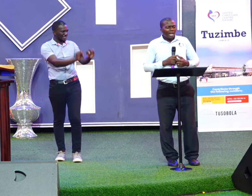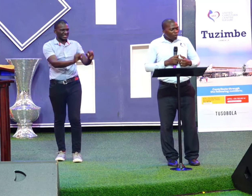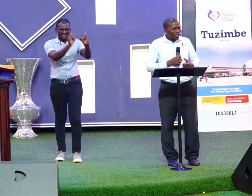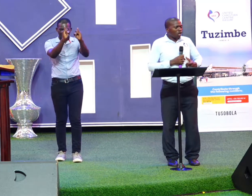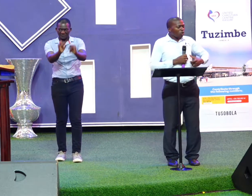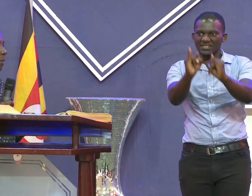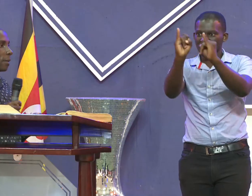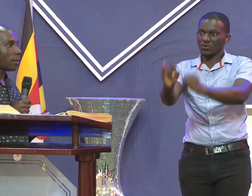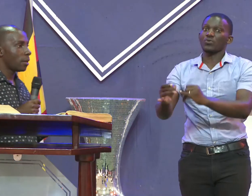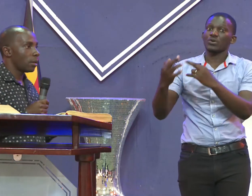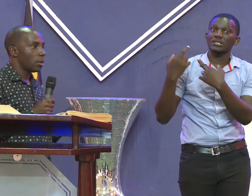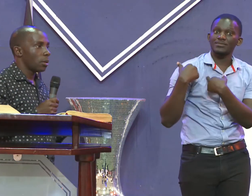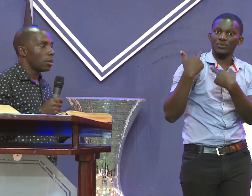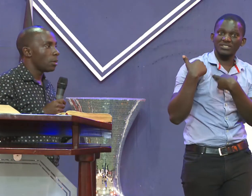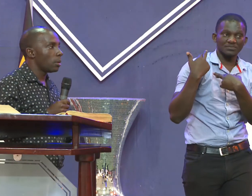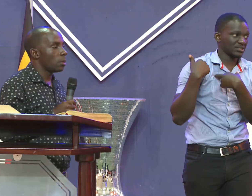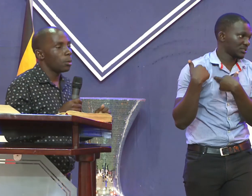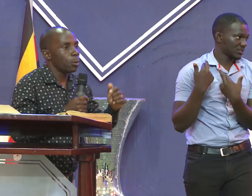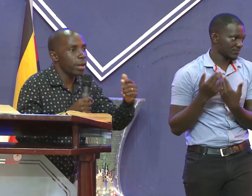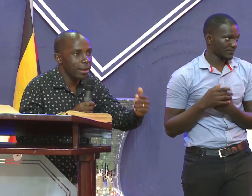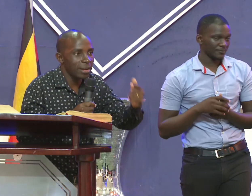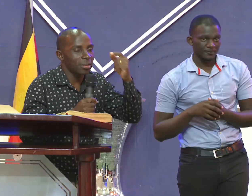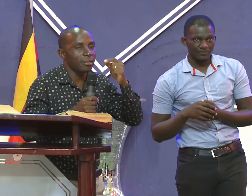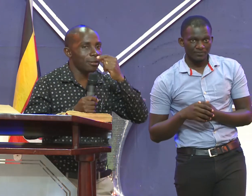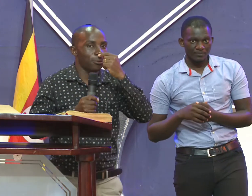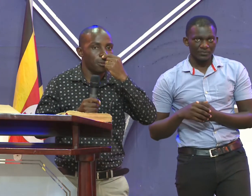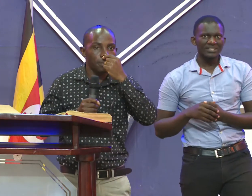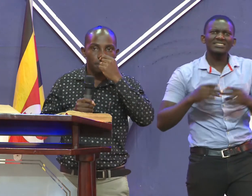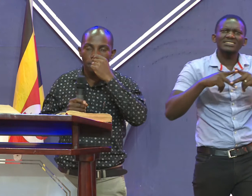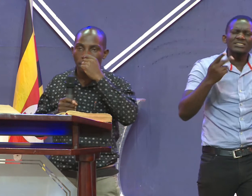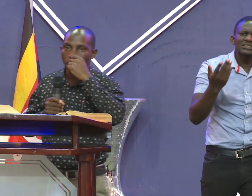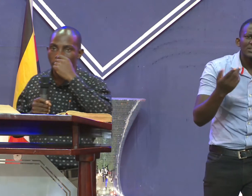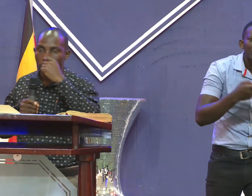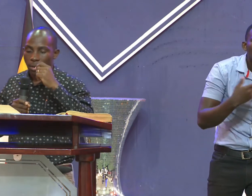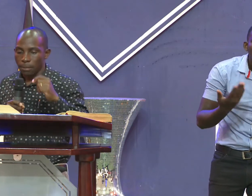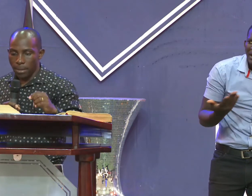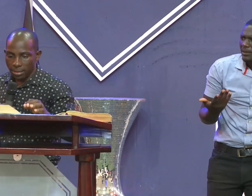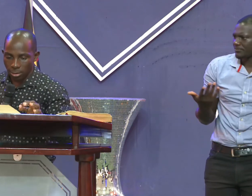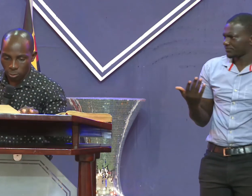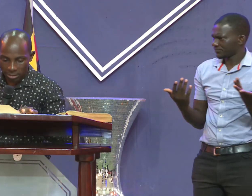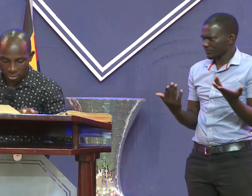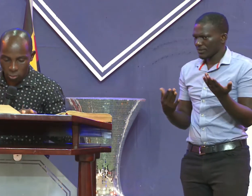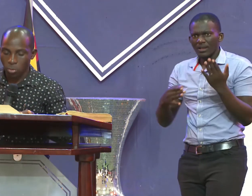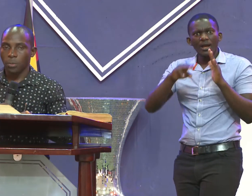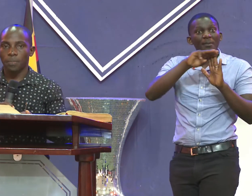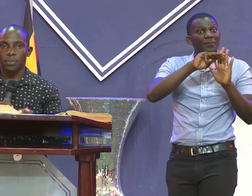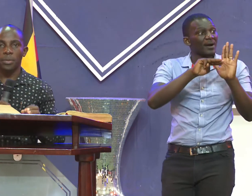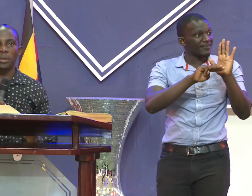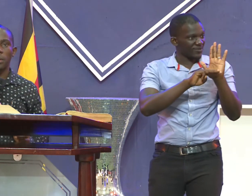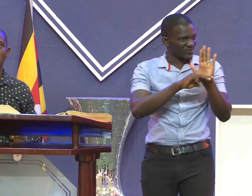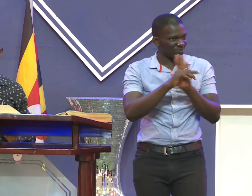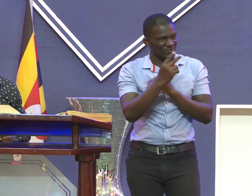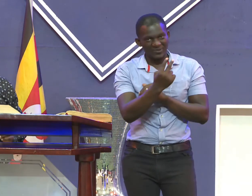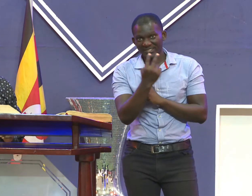responsibility. Nkiddamu nti nno buno obuvunanyizibwa bwa muntu sekinnoomu. Where does it start from? Era nga butandikira wa? Matthew 22.